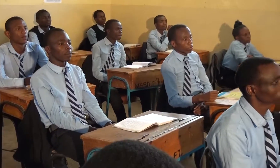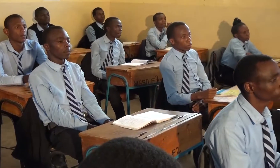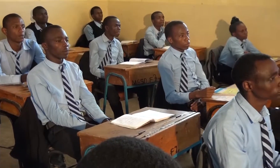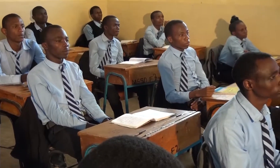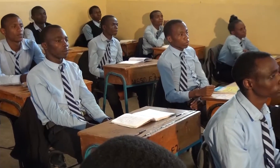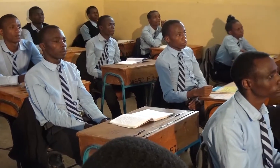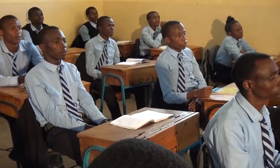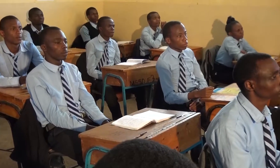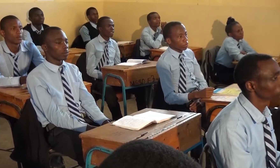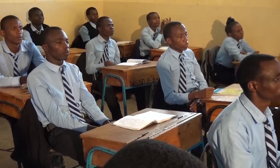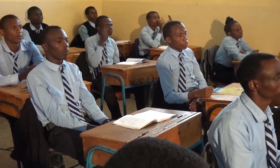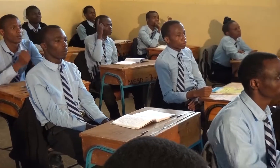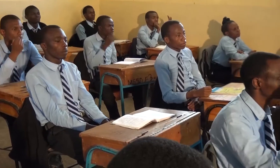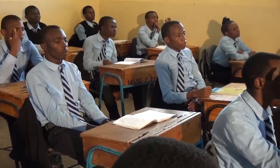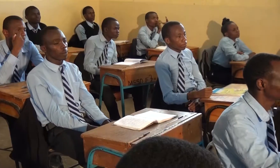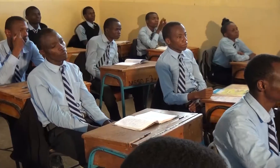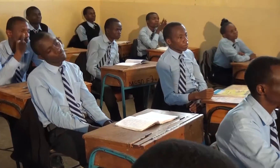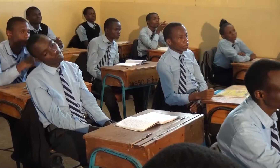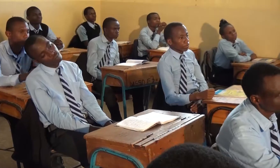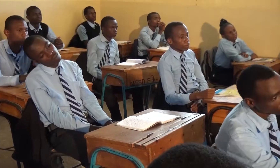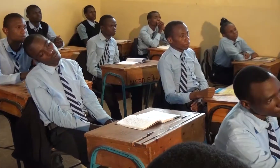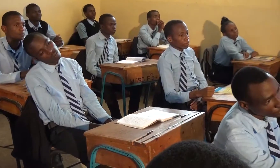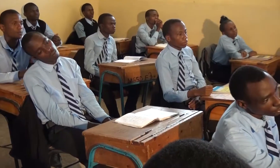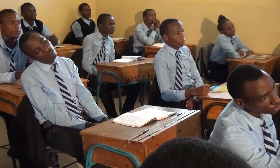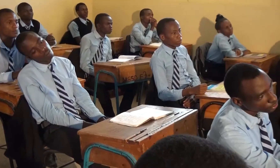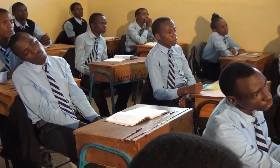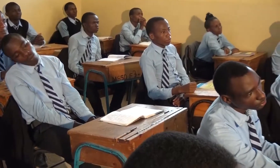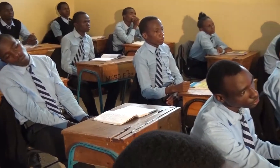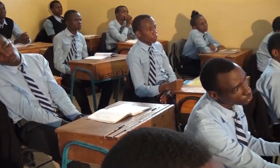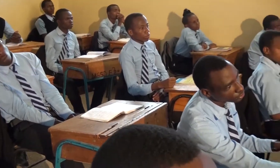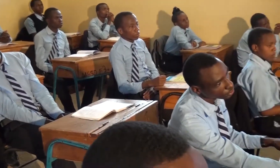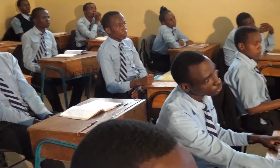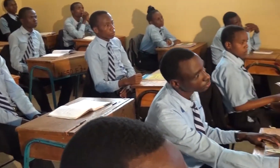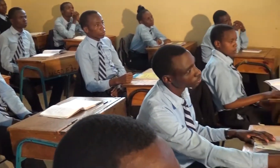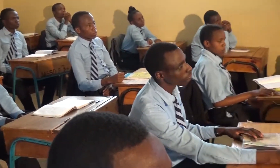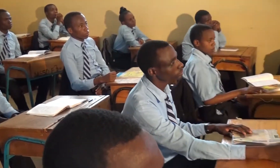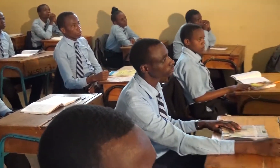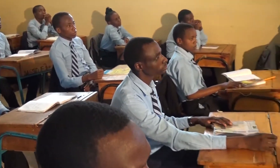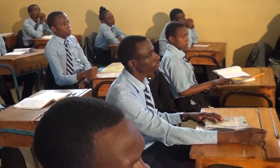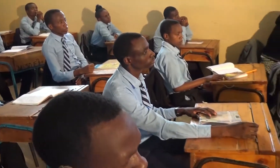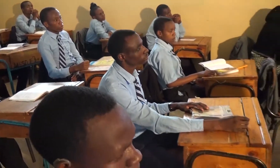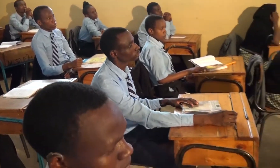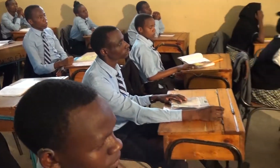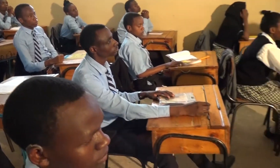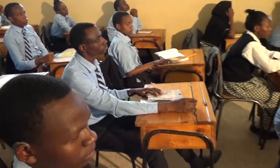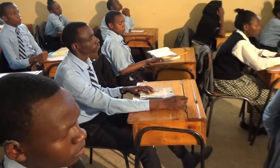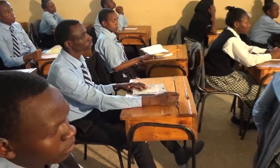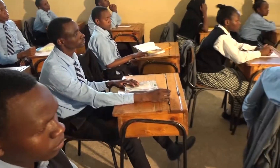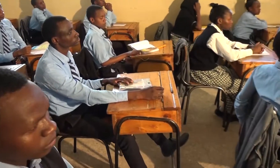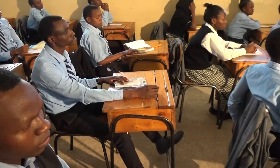think. Then we have Enkamuratani, the circumciser, because we cannot be